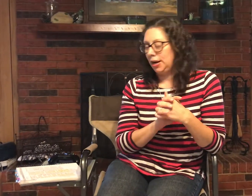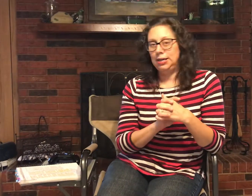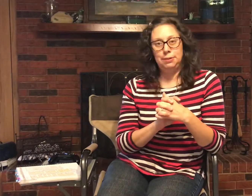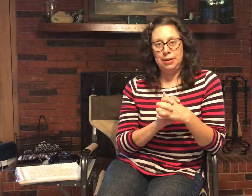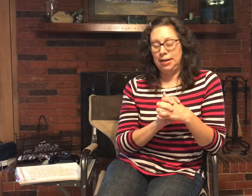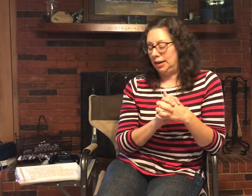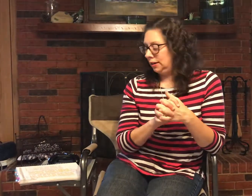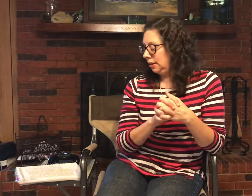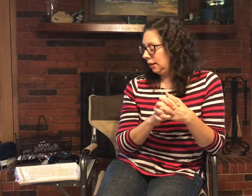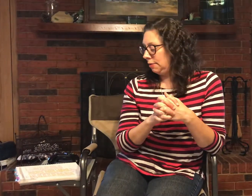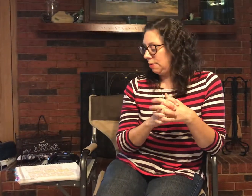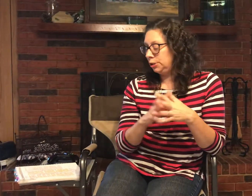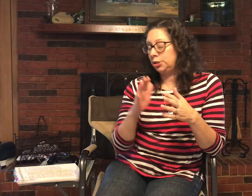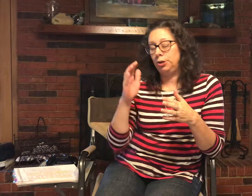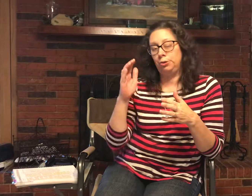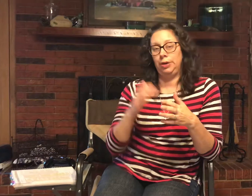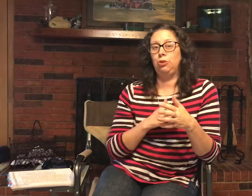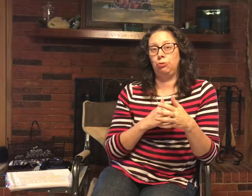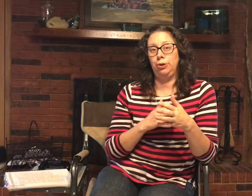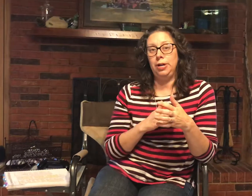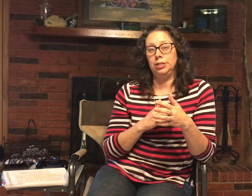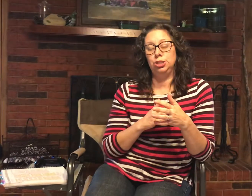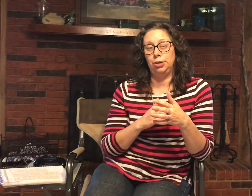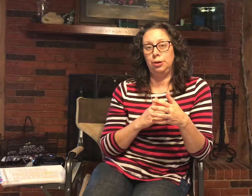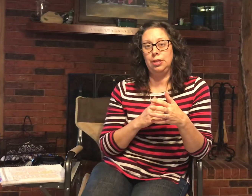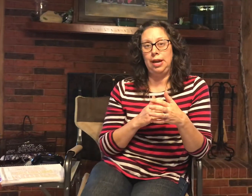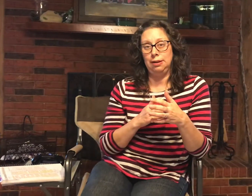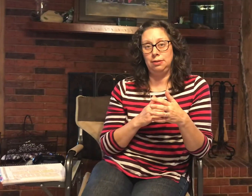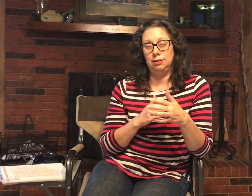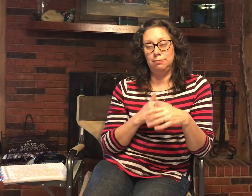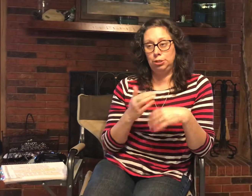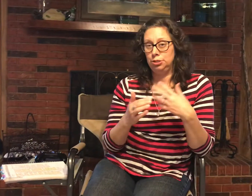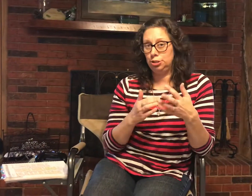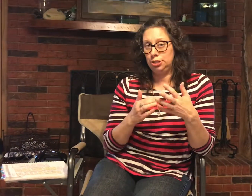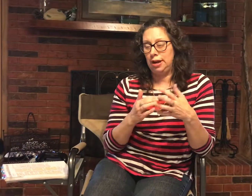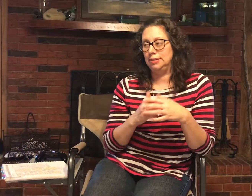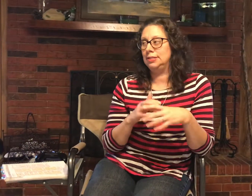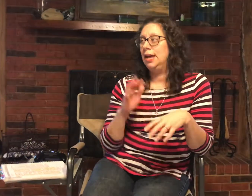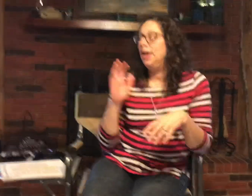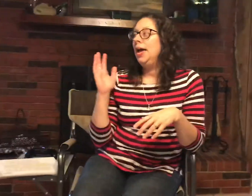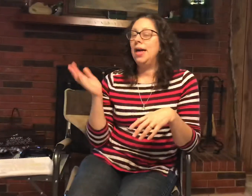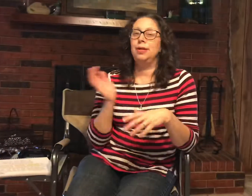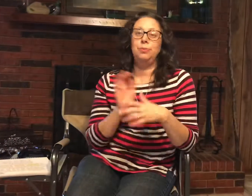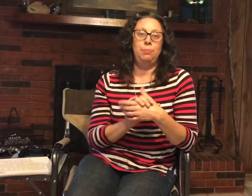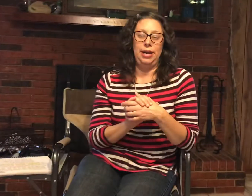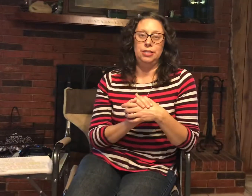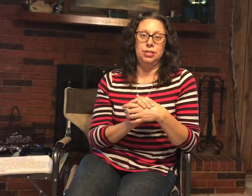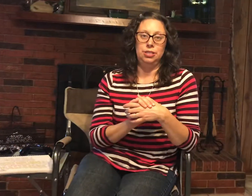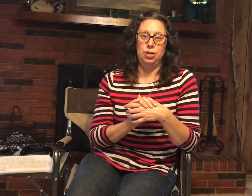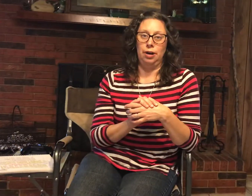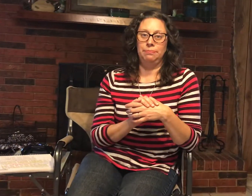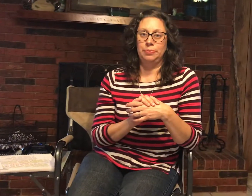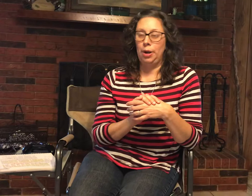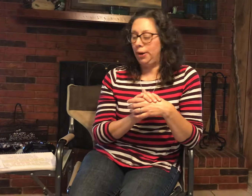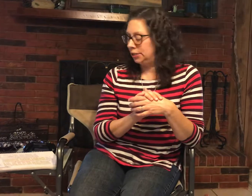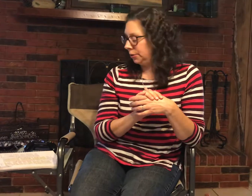to begin. I'm just going to read through it and show you the hand motions or signs, and then we'll play it to the song. Okay, so here